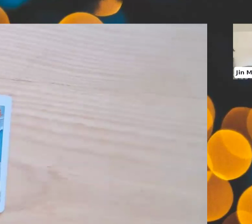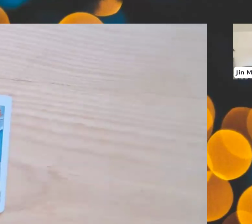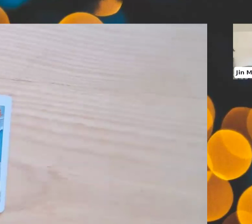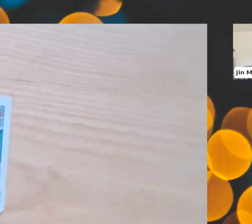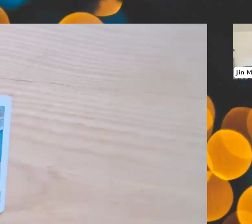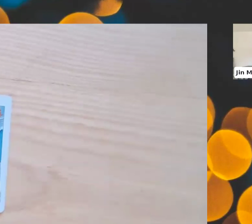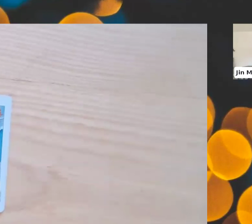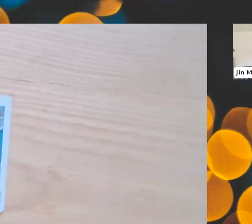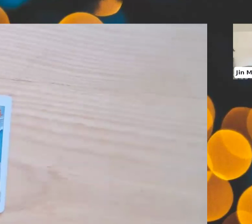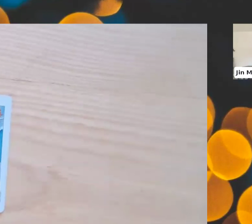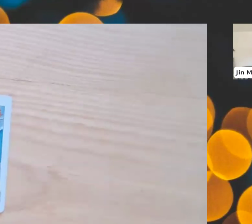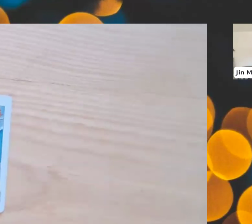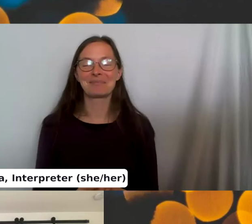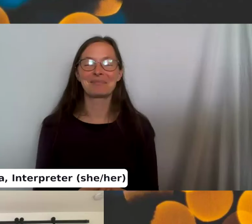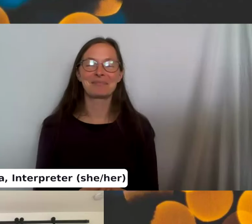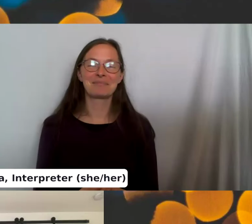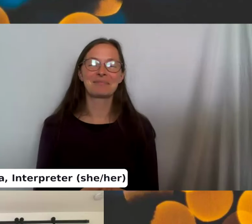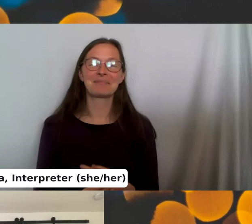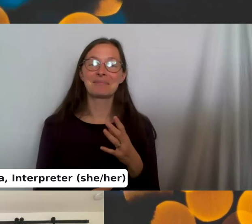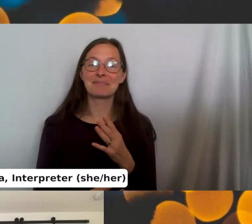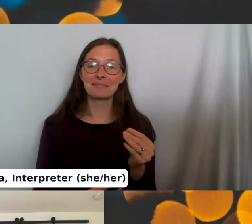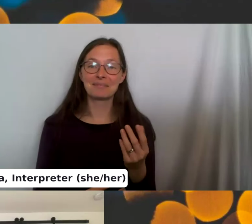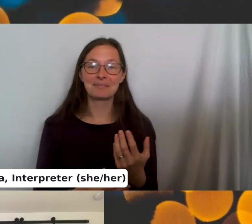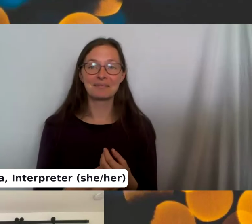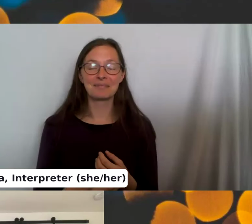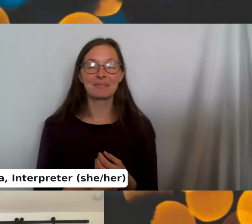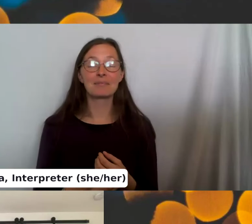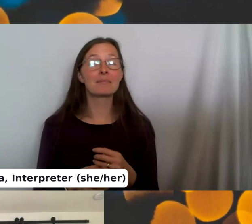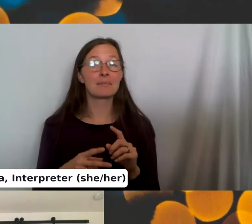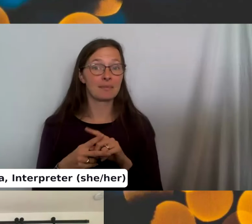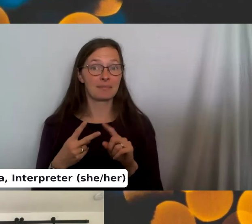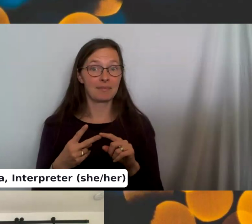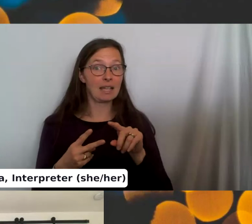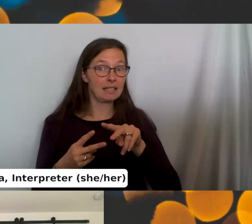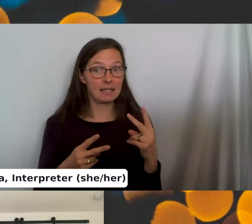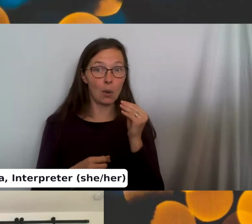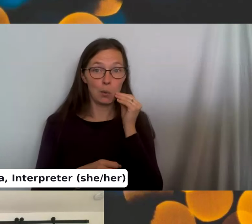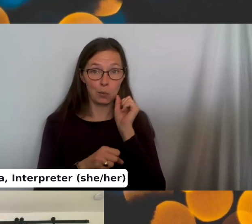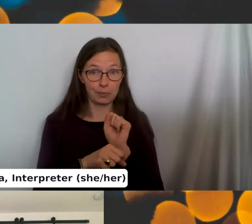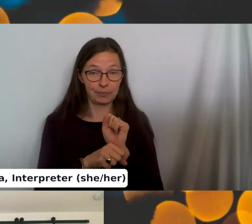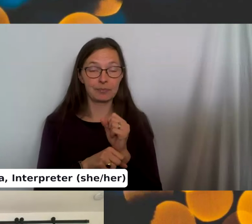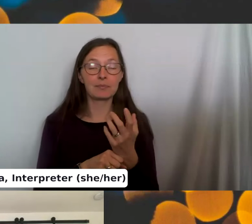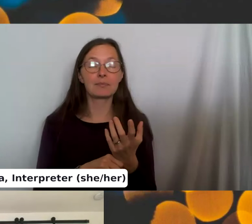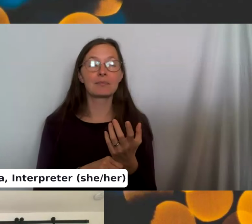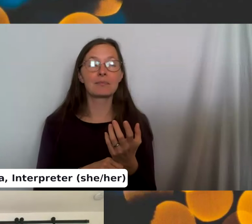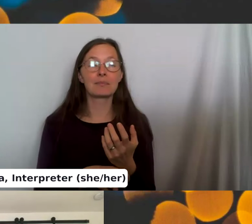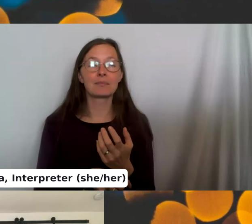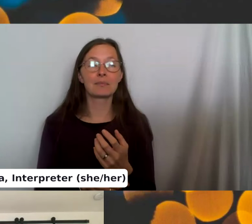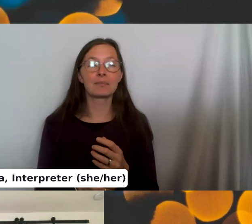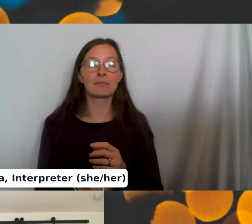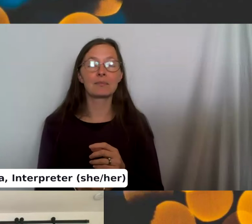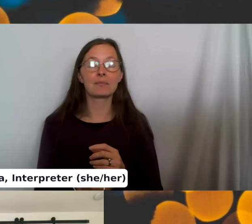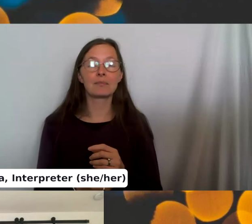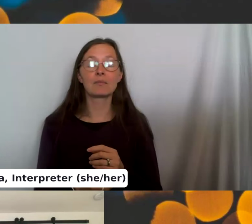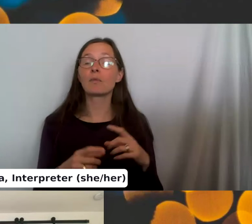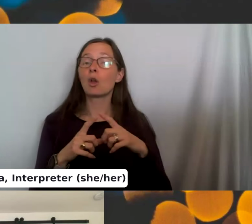to do it. And then your second assignment is shuffle your